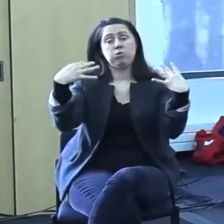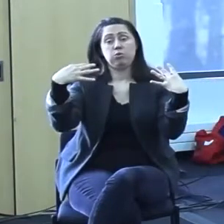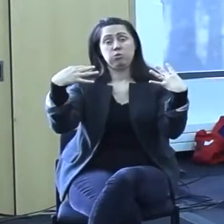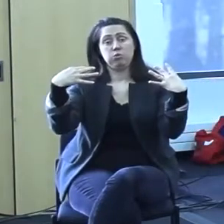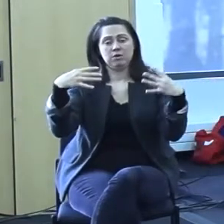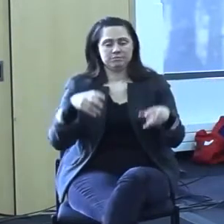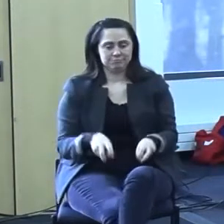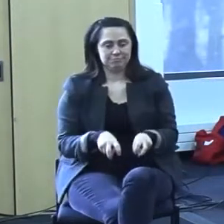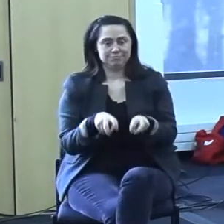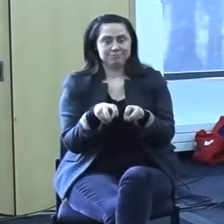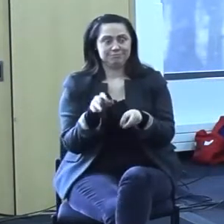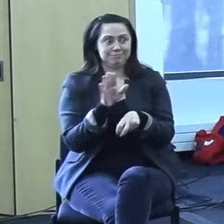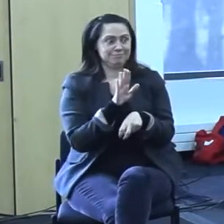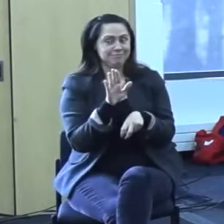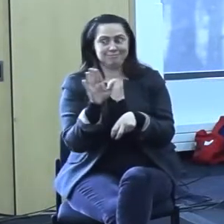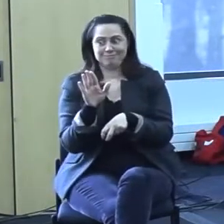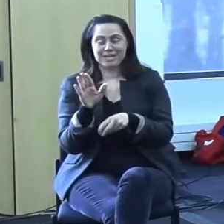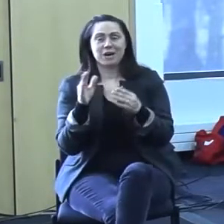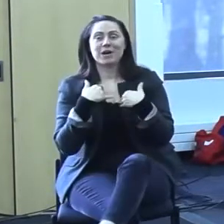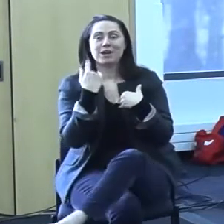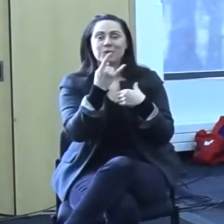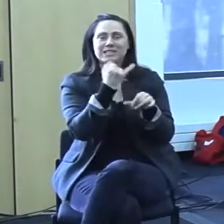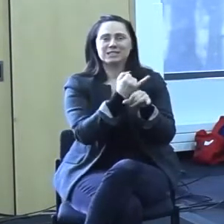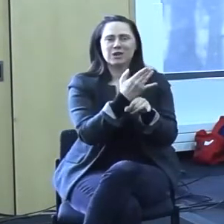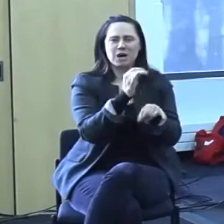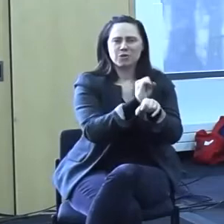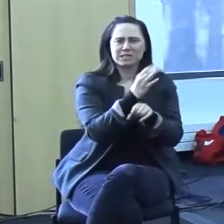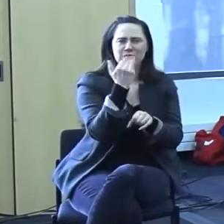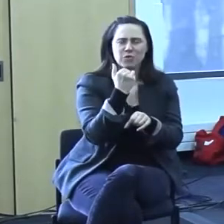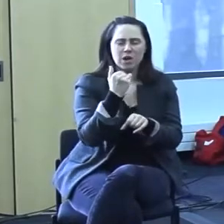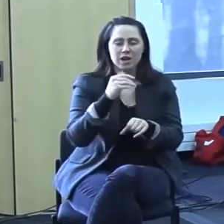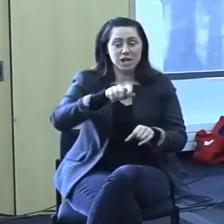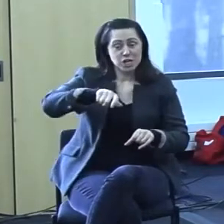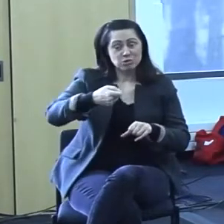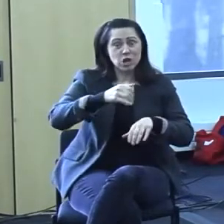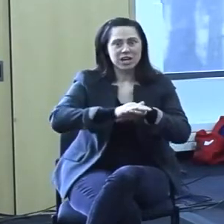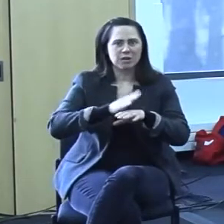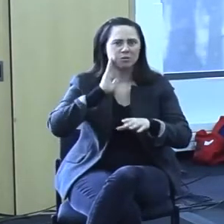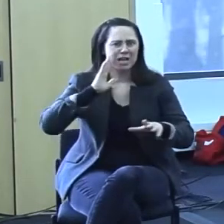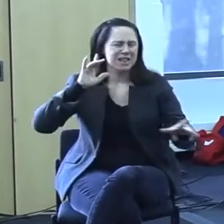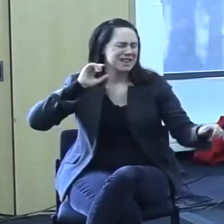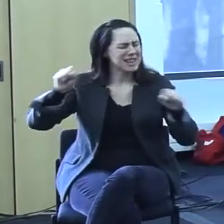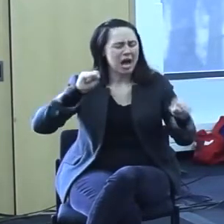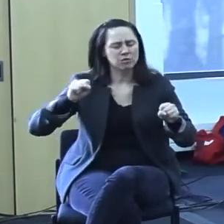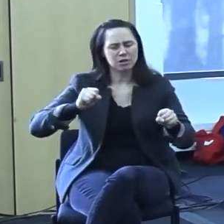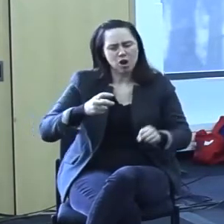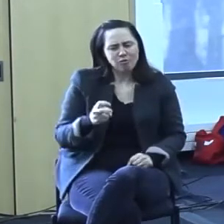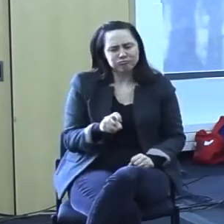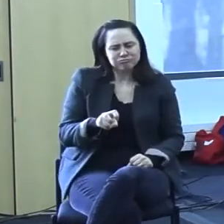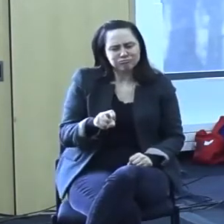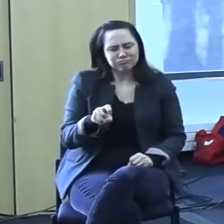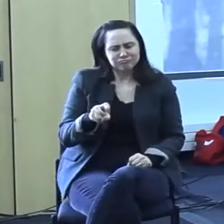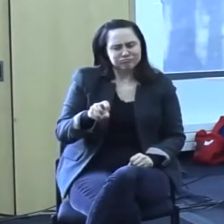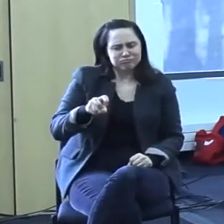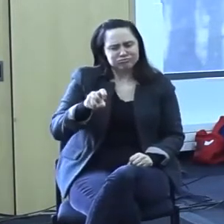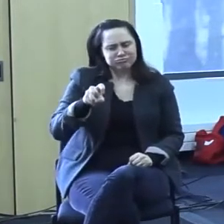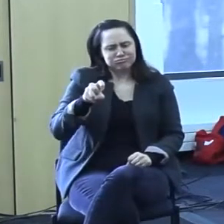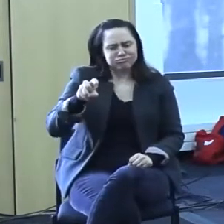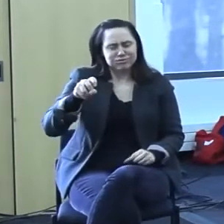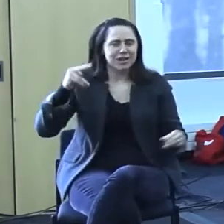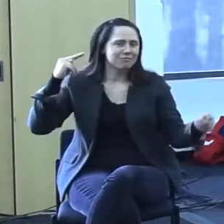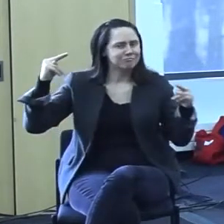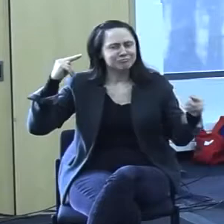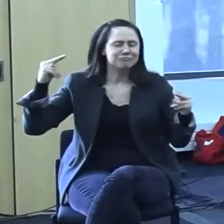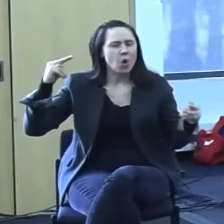We used to have that at one of the institutions I worked at in the past, and like you turn it on and be like make all this noise. It felt like a